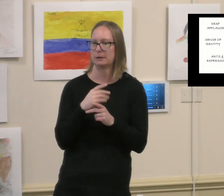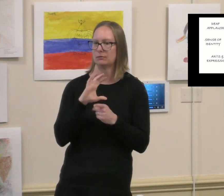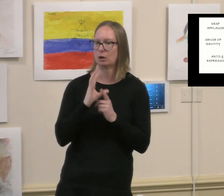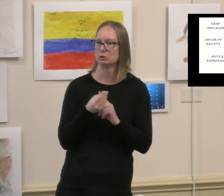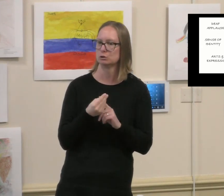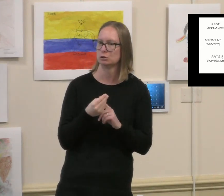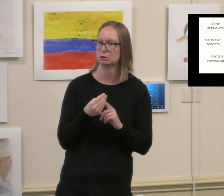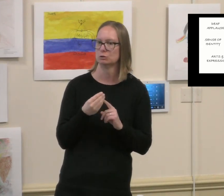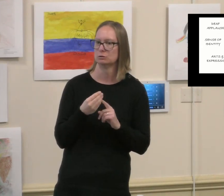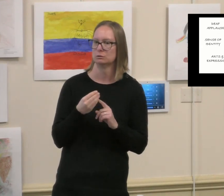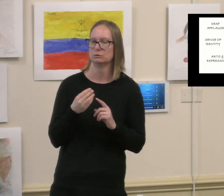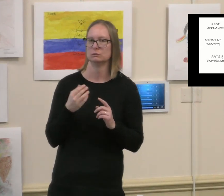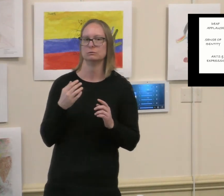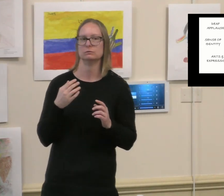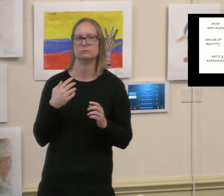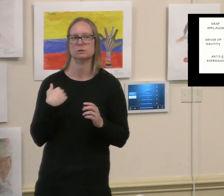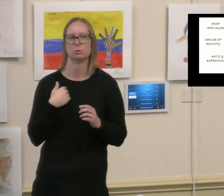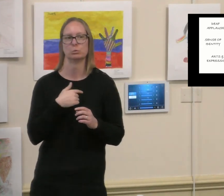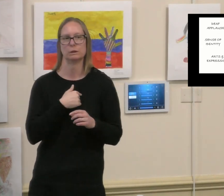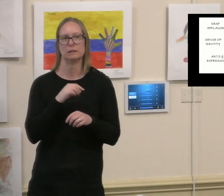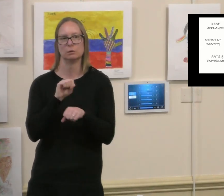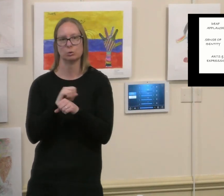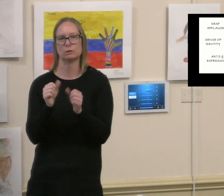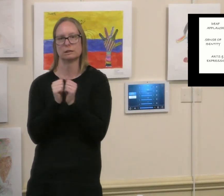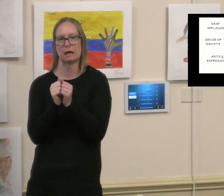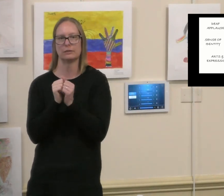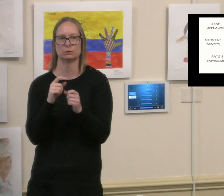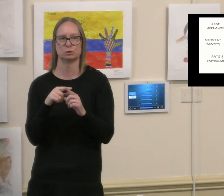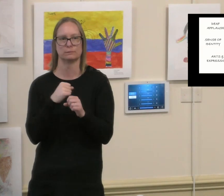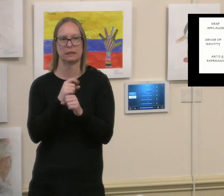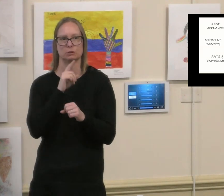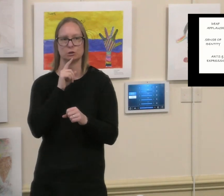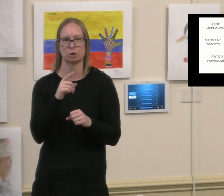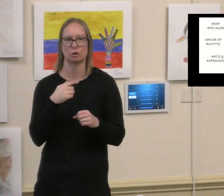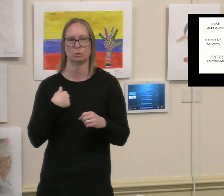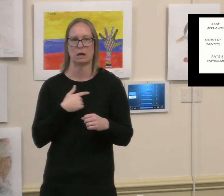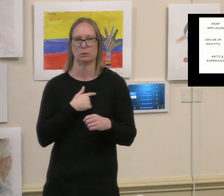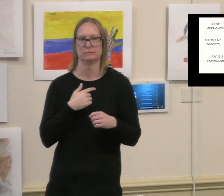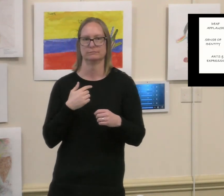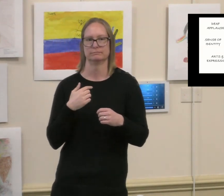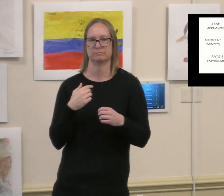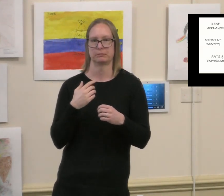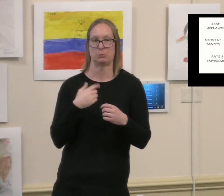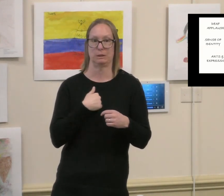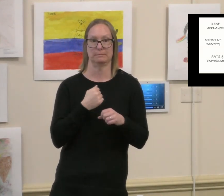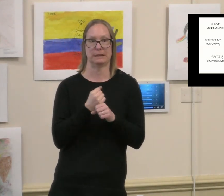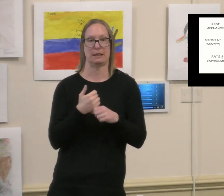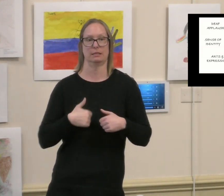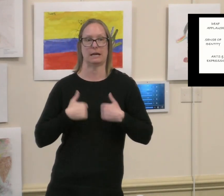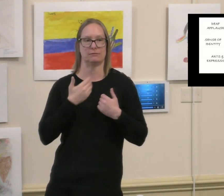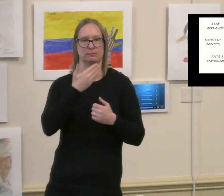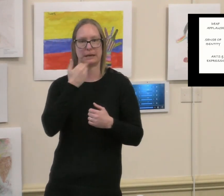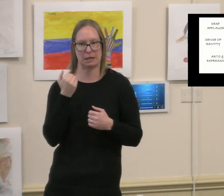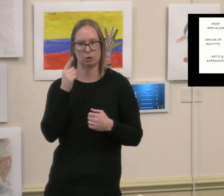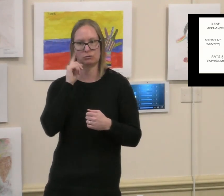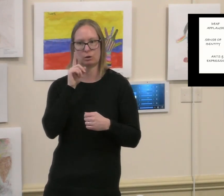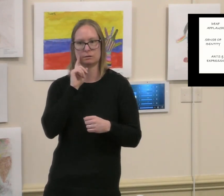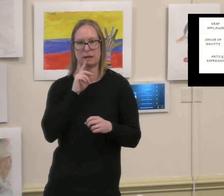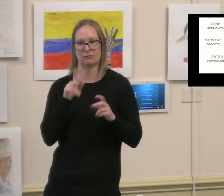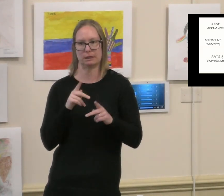We're a collectivist type of culture. So we work together to make sure that we are just able